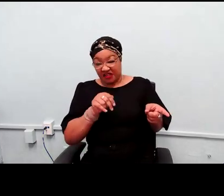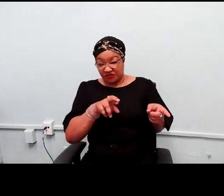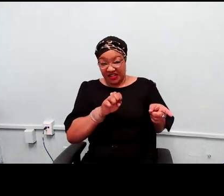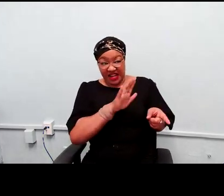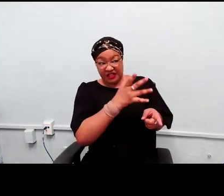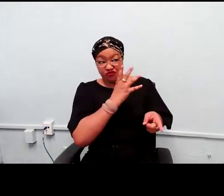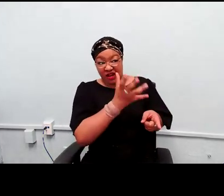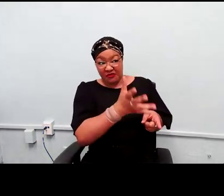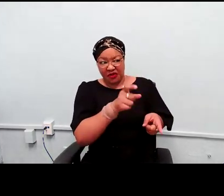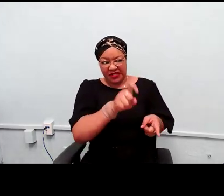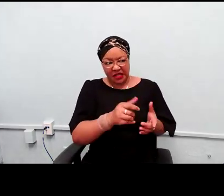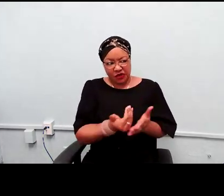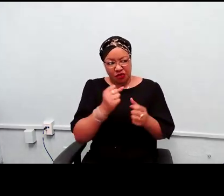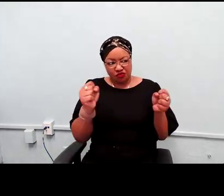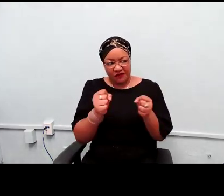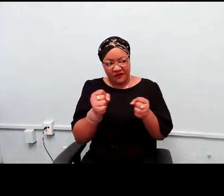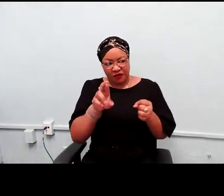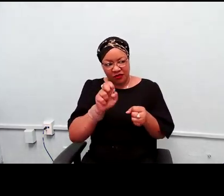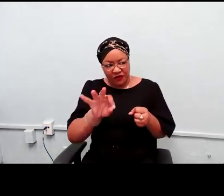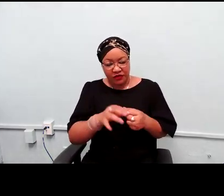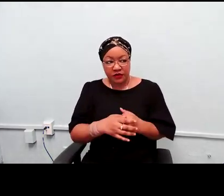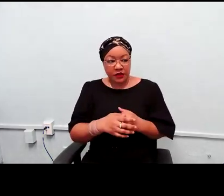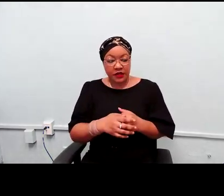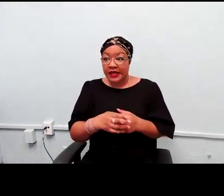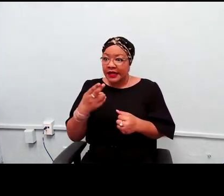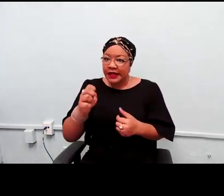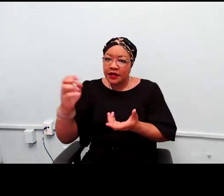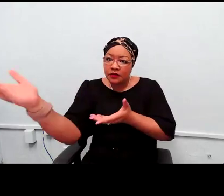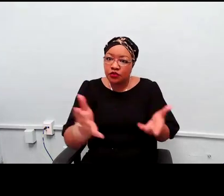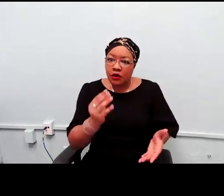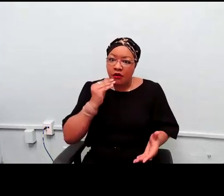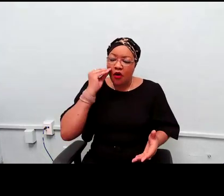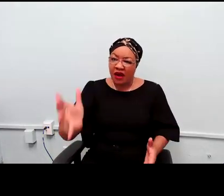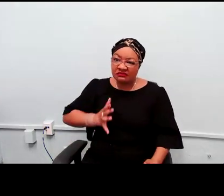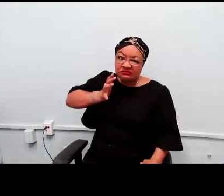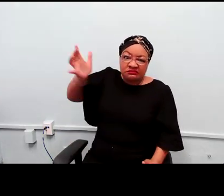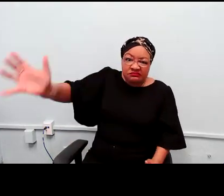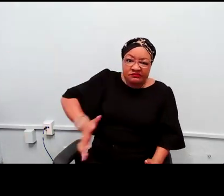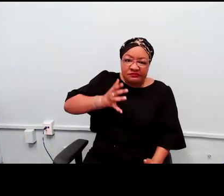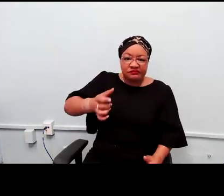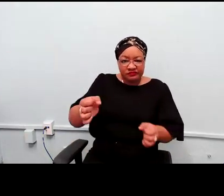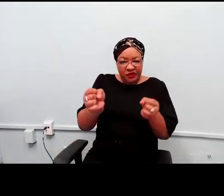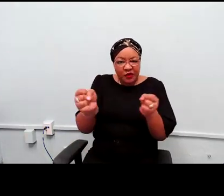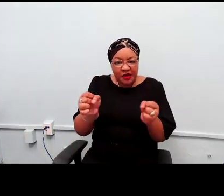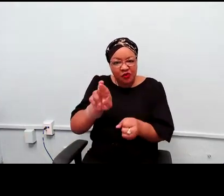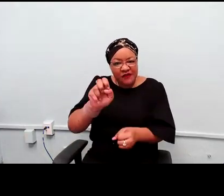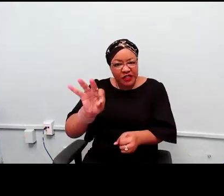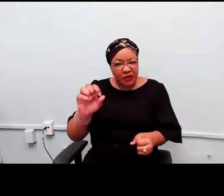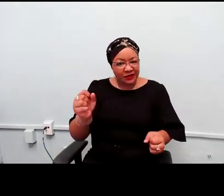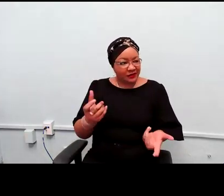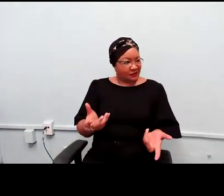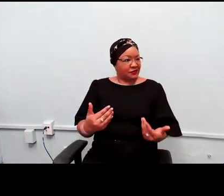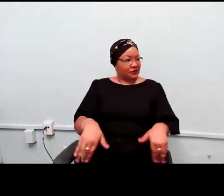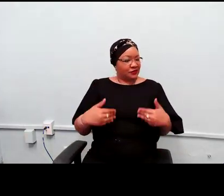brought home a brand new Westinghouse double door chrome handle with deluxe ice maker. First, he stole a